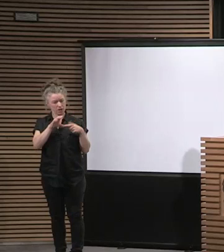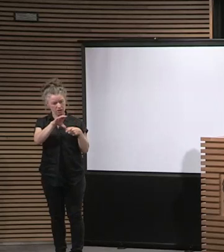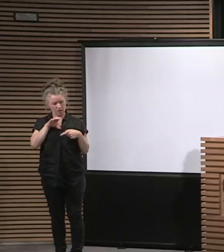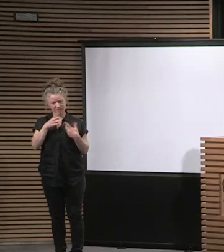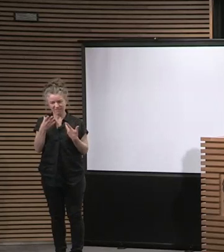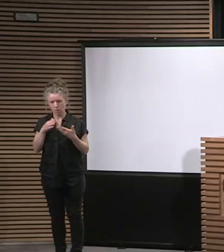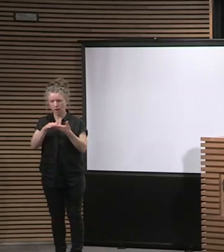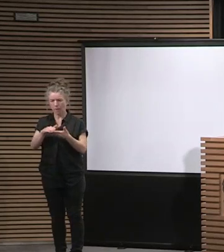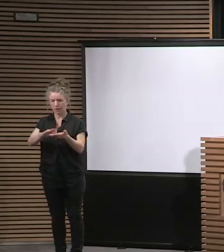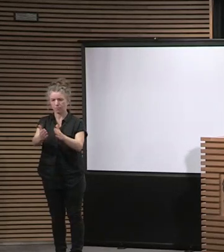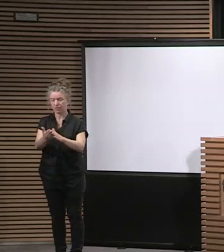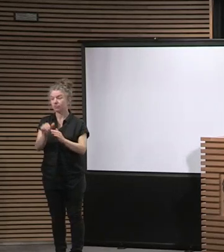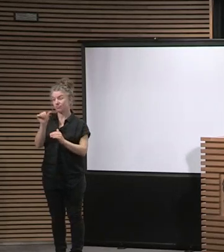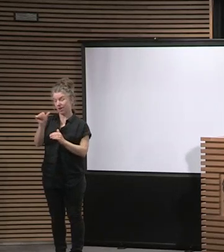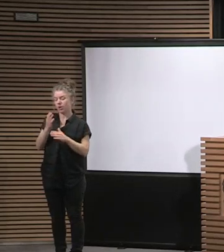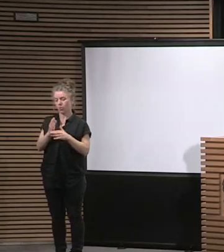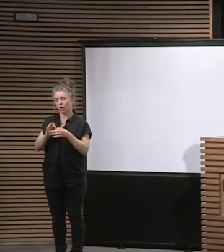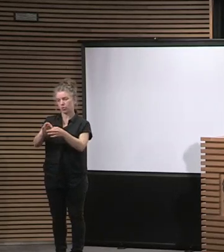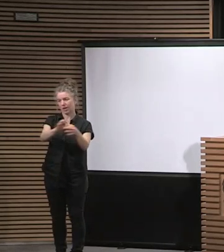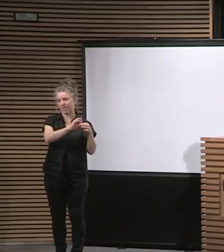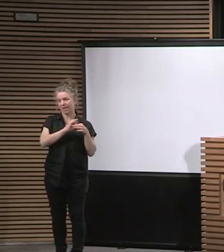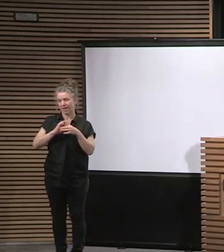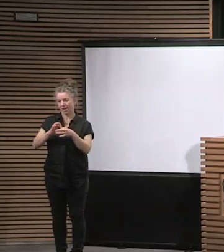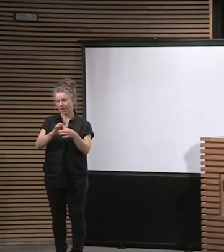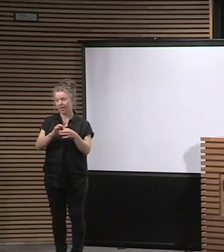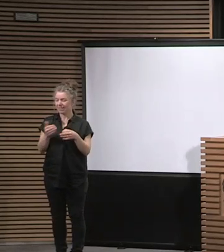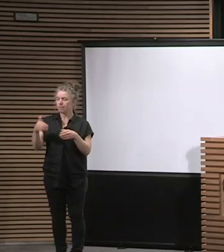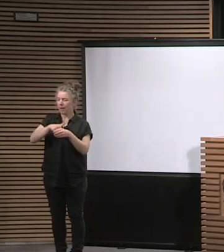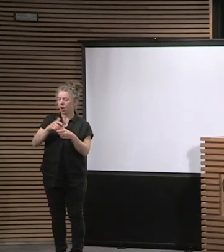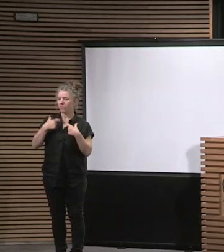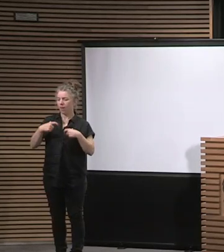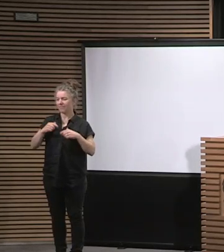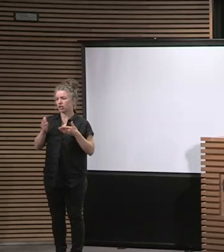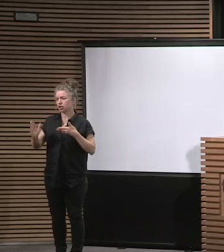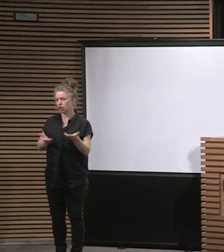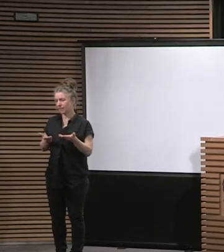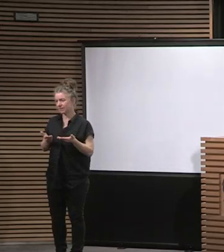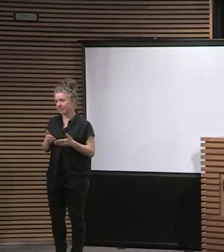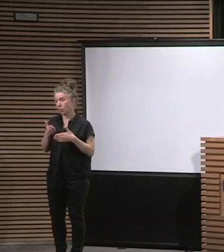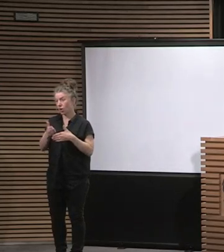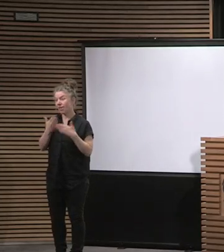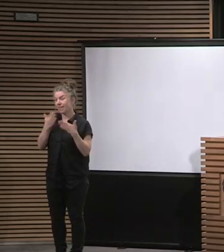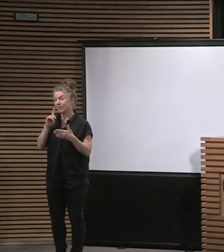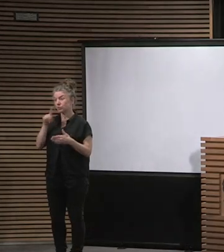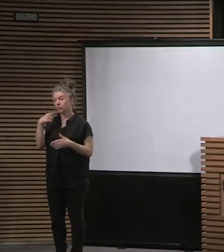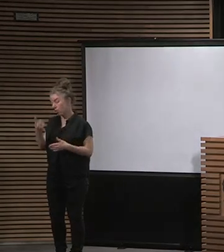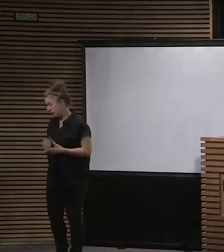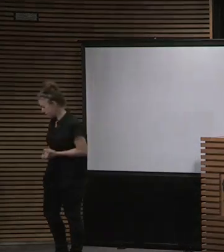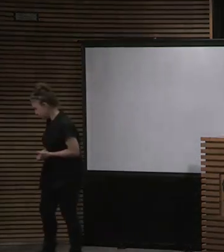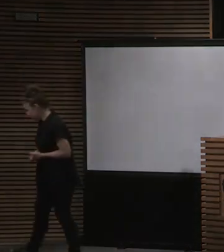Yes, so this work is all joined up with the general approach to welfare services. Thank you very much, and we'll see you tomorrow.